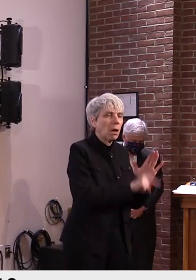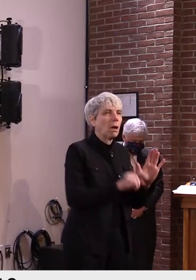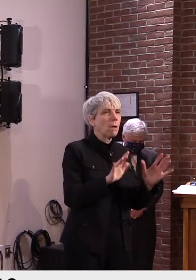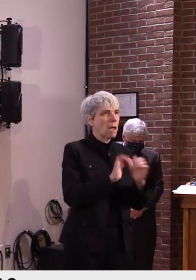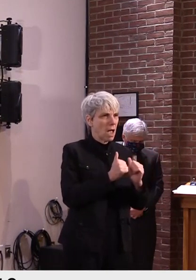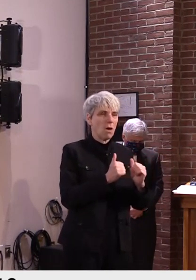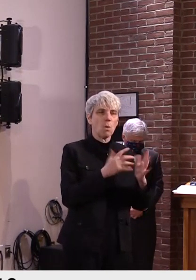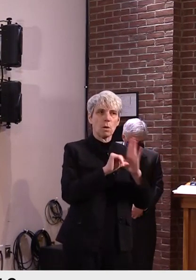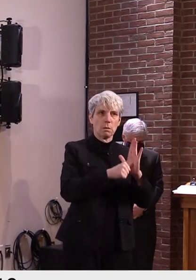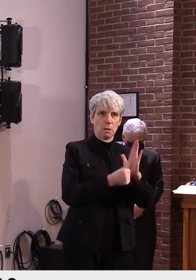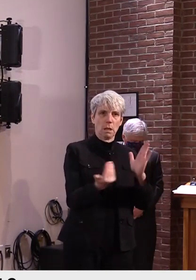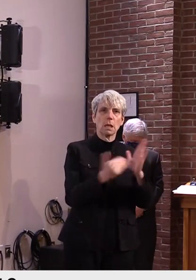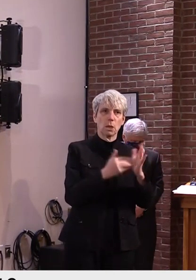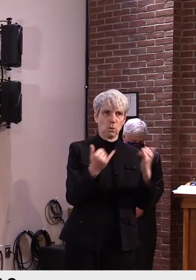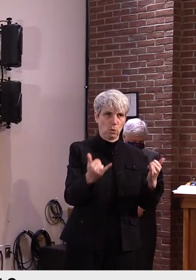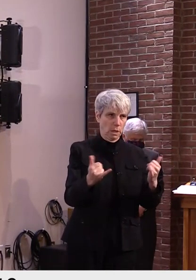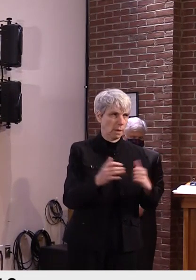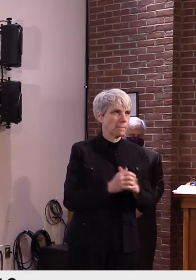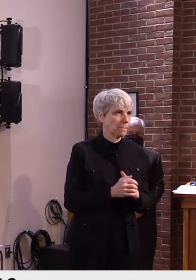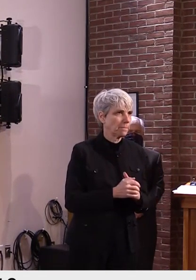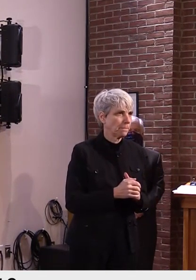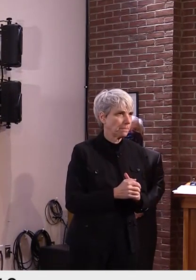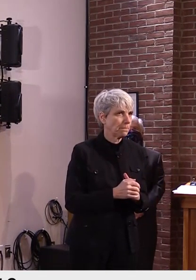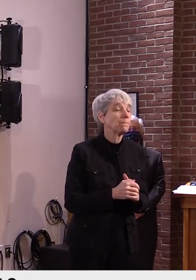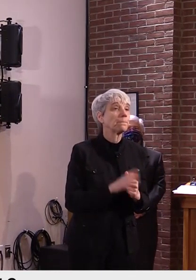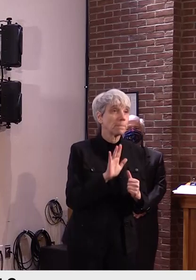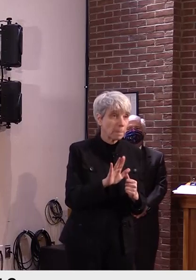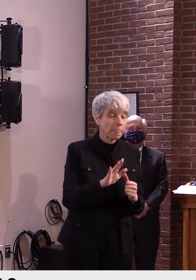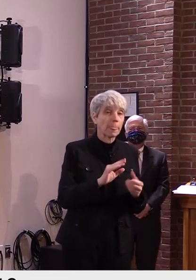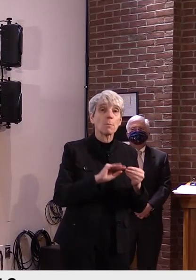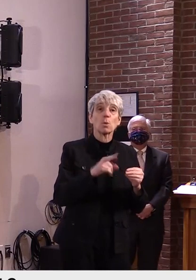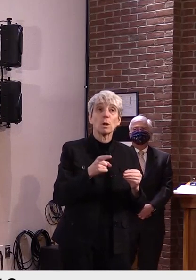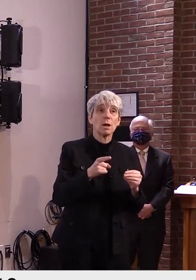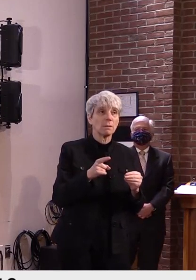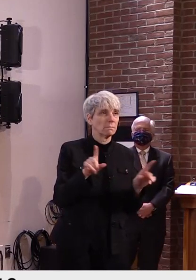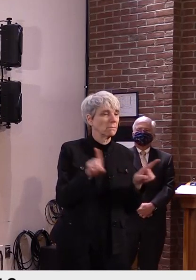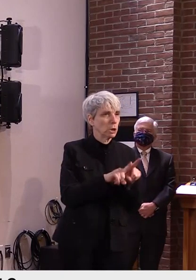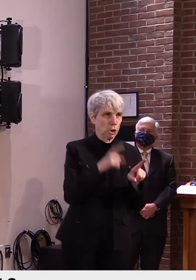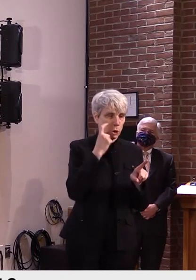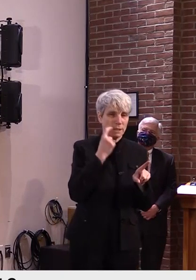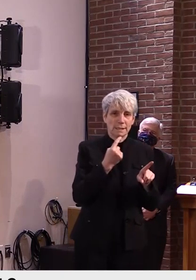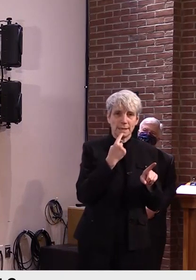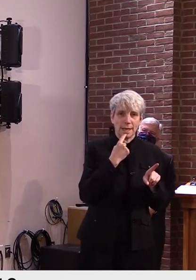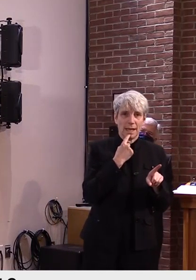again. First, by repeating what I've just emphasized, no